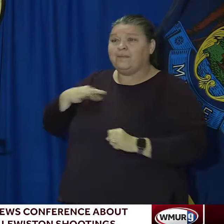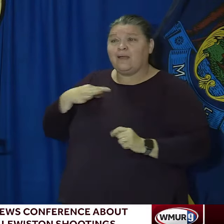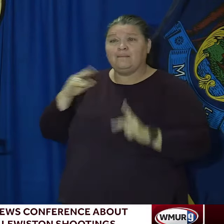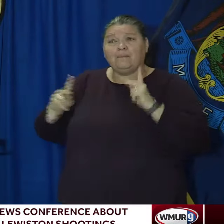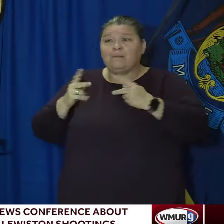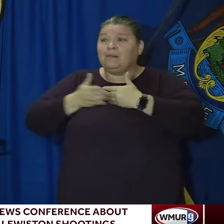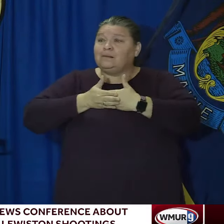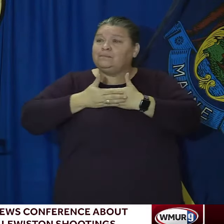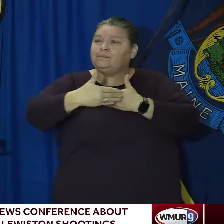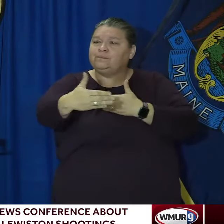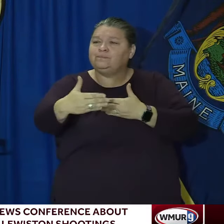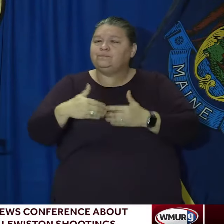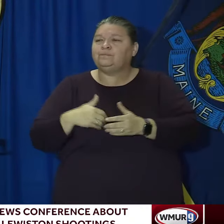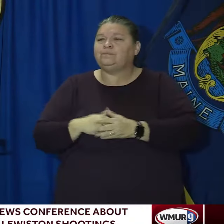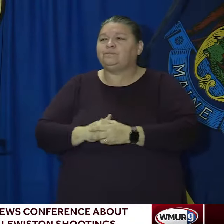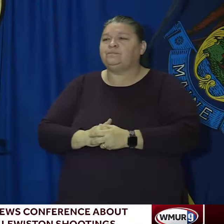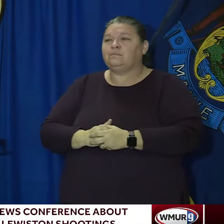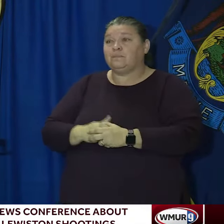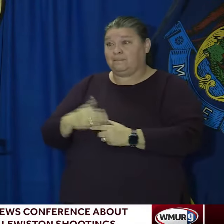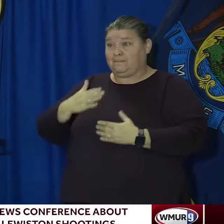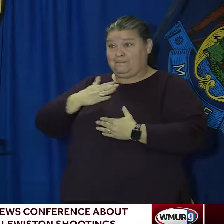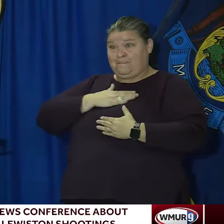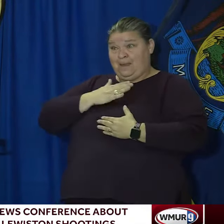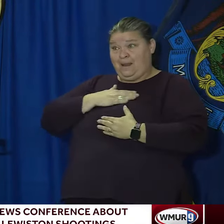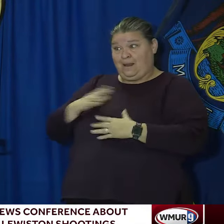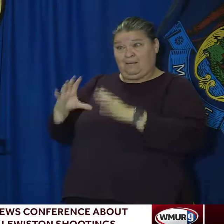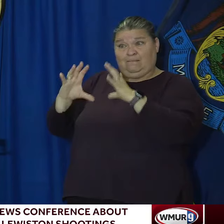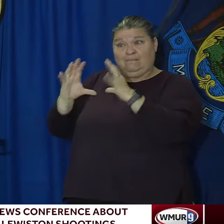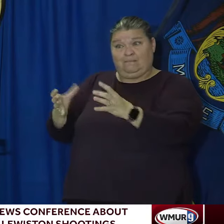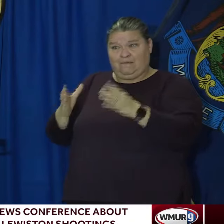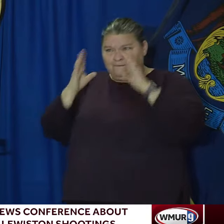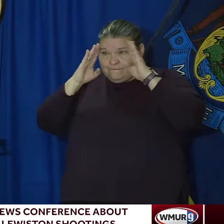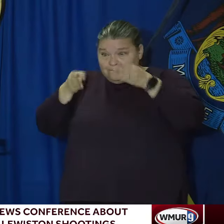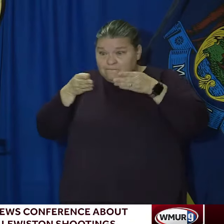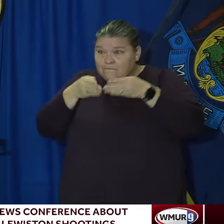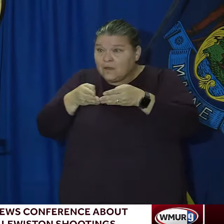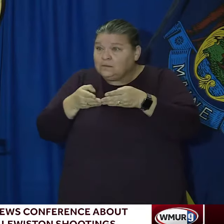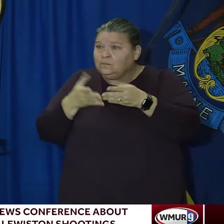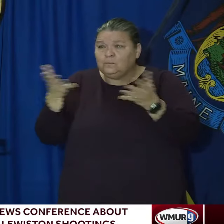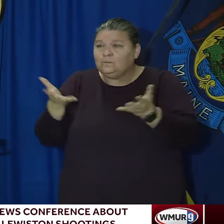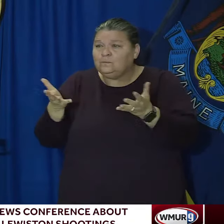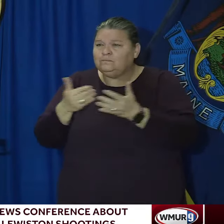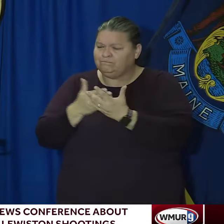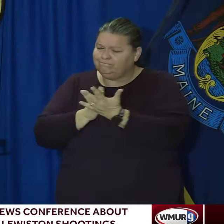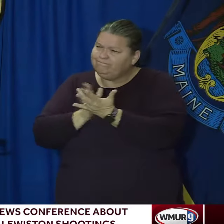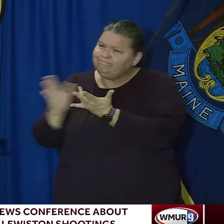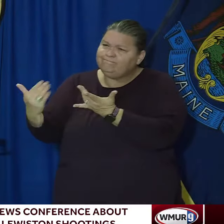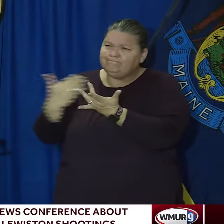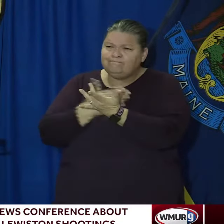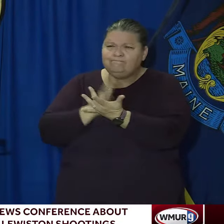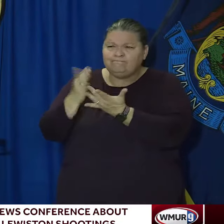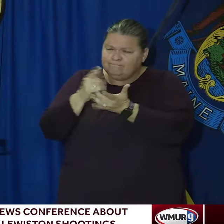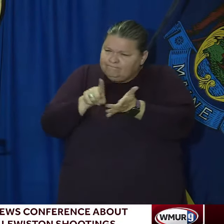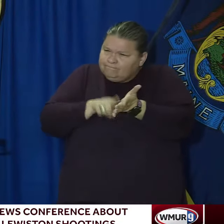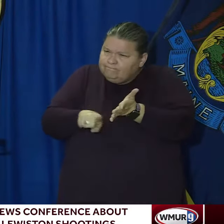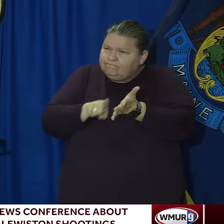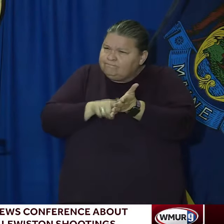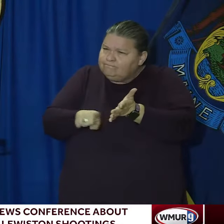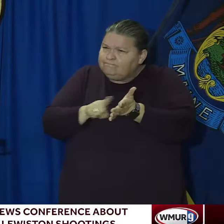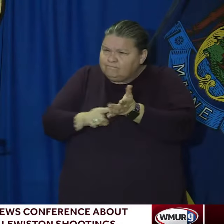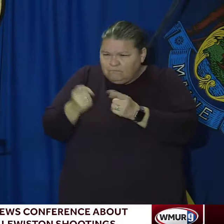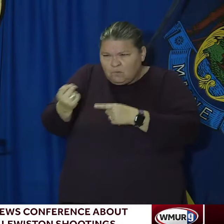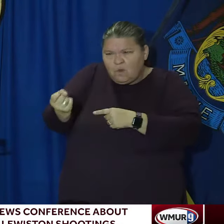My administration's focus right now is on fully investigating and understanding the facts and